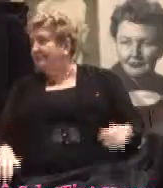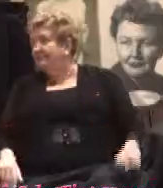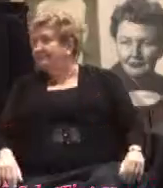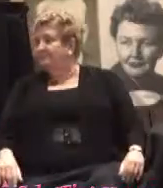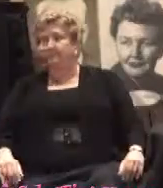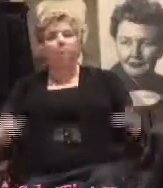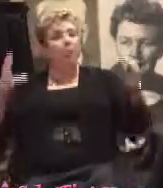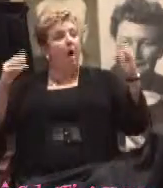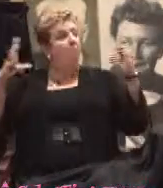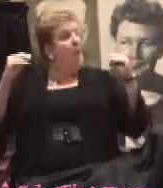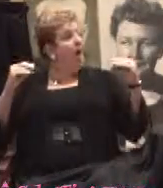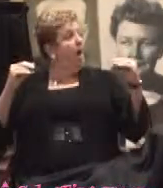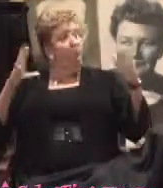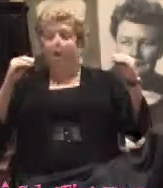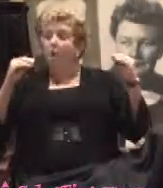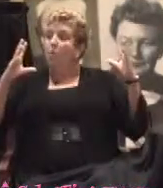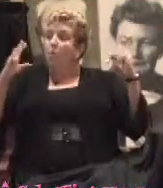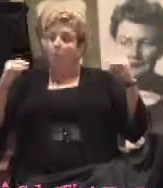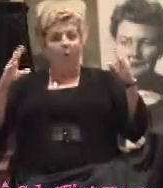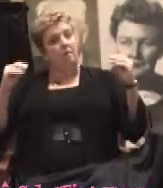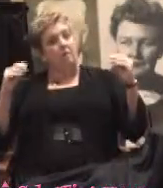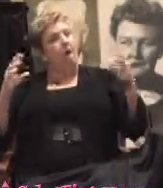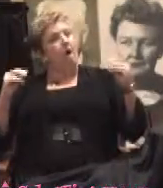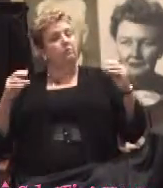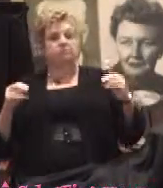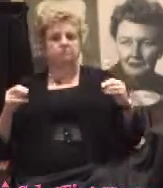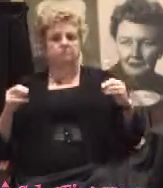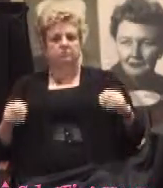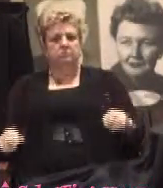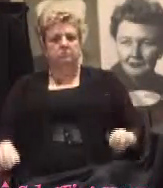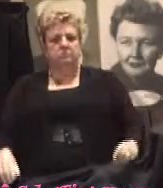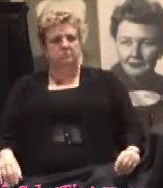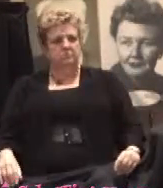Wah, wah, wah, wah, wah. And I'm like, wow, I'm screwed, you know.